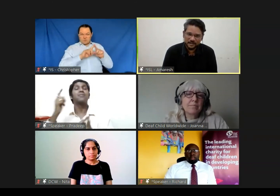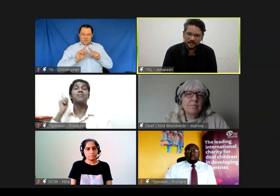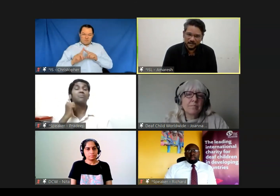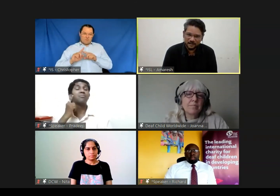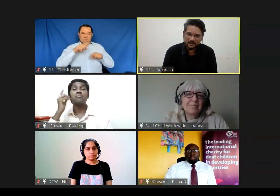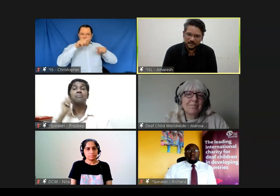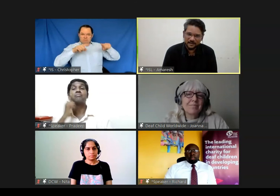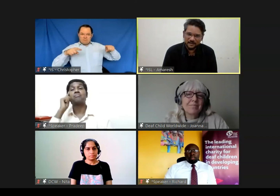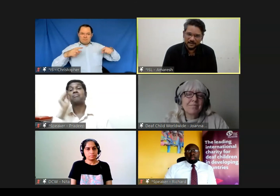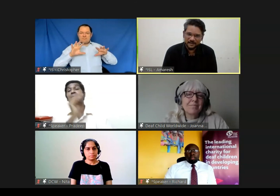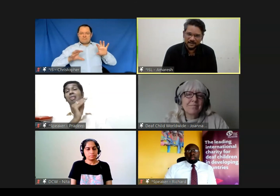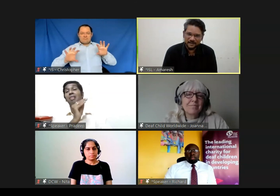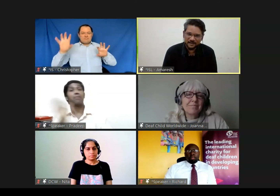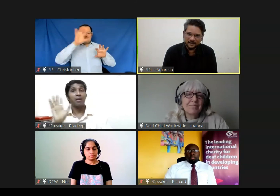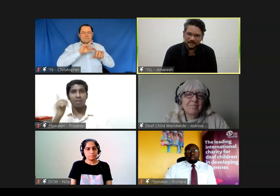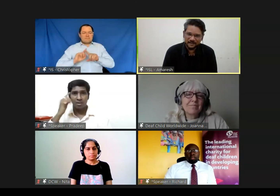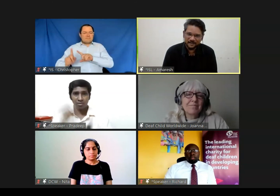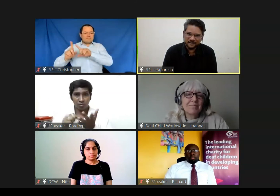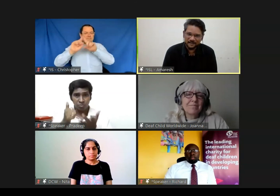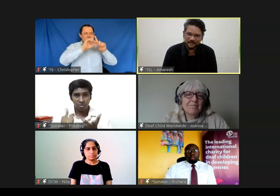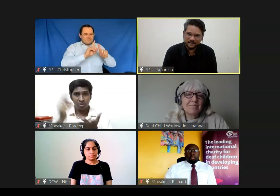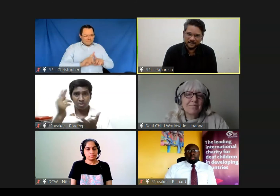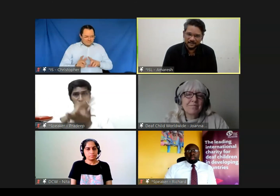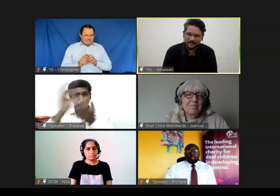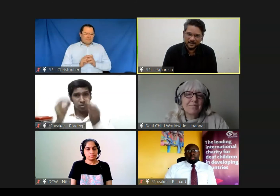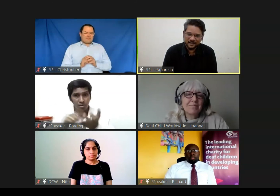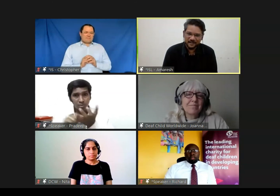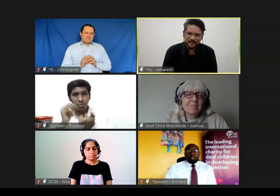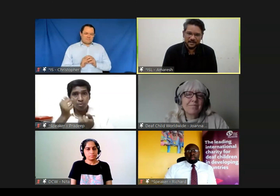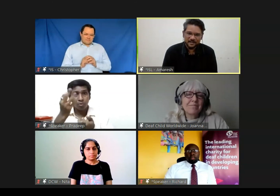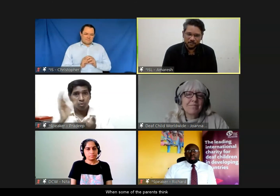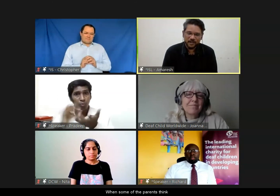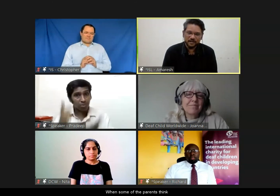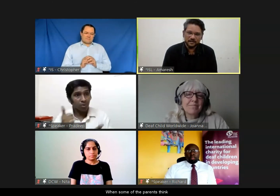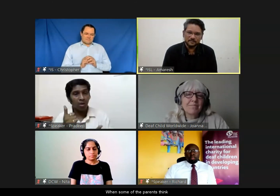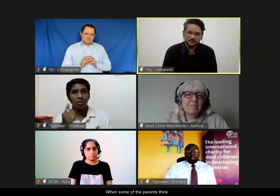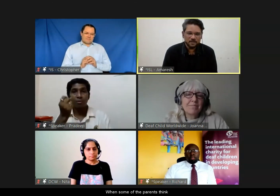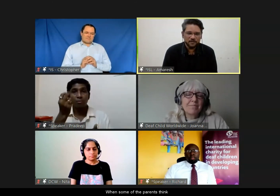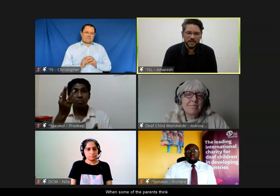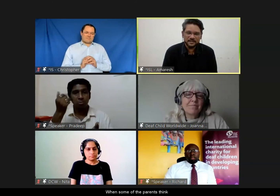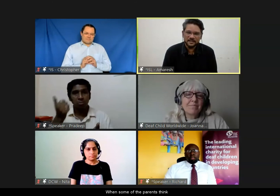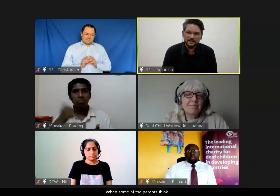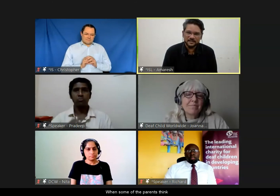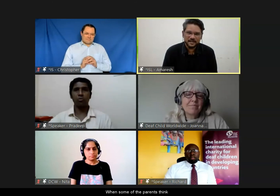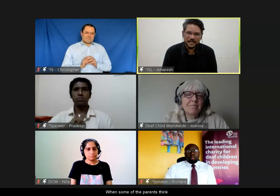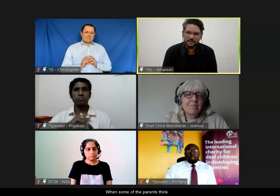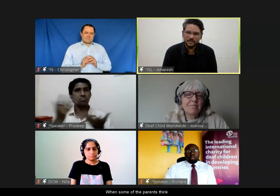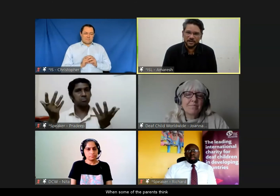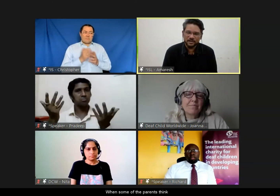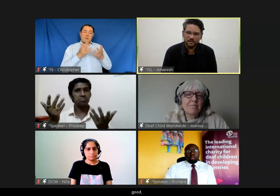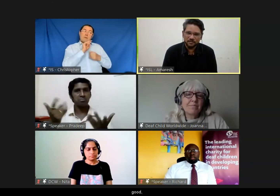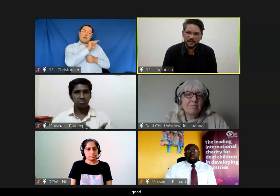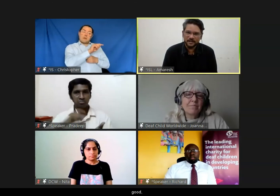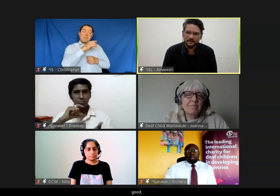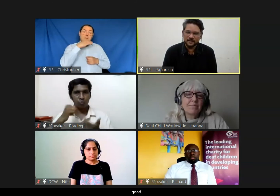variations. So when some of the parents think that sign language